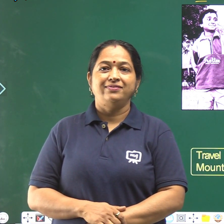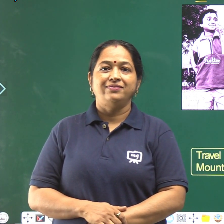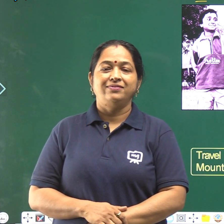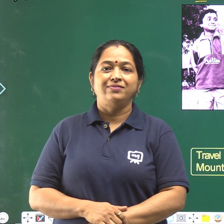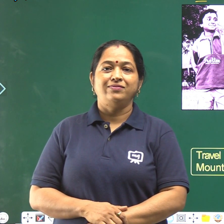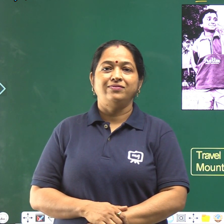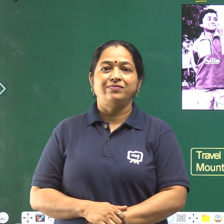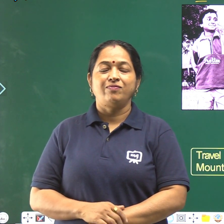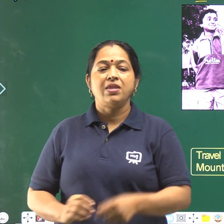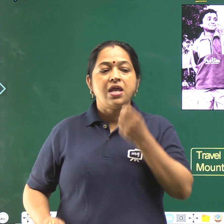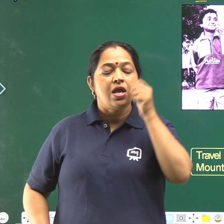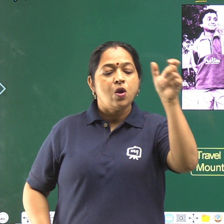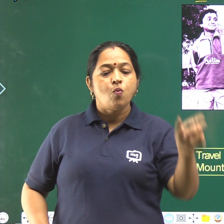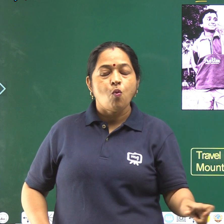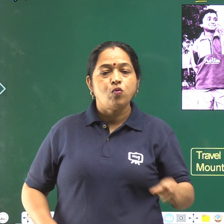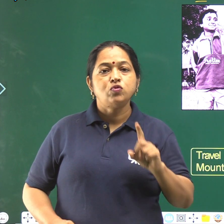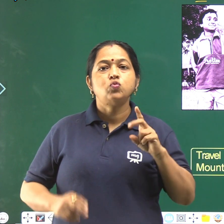He wants to visit